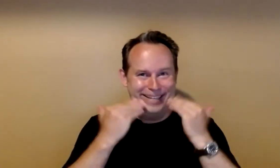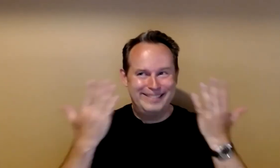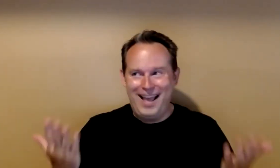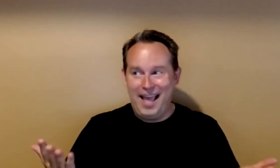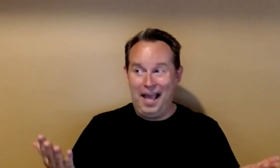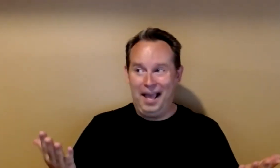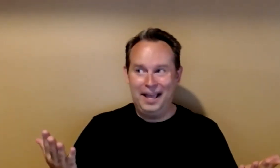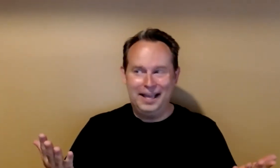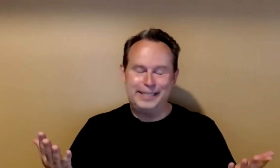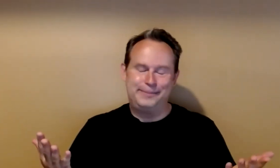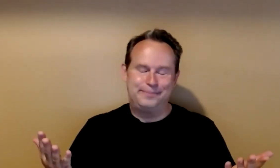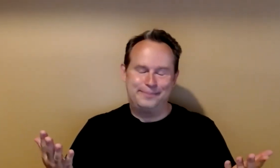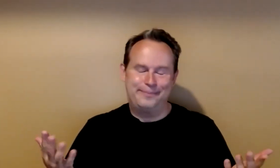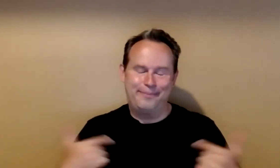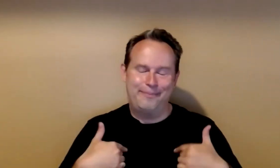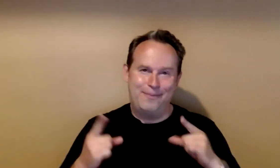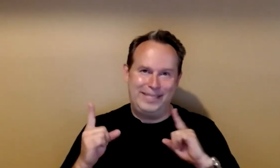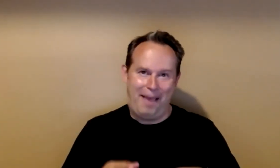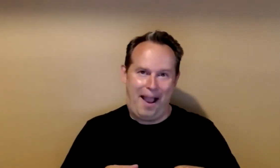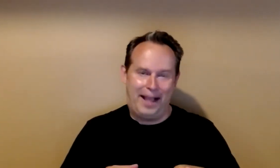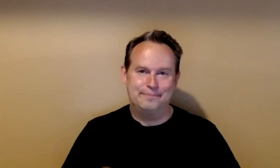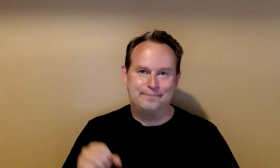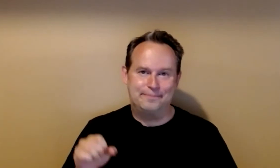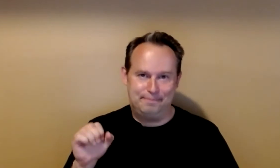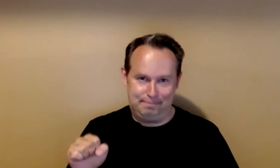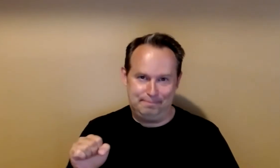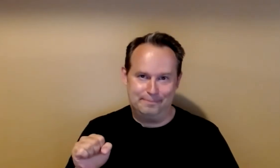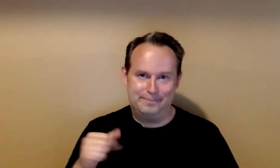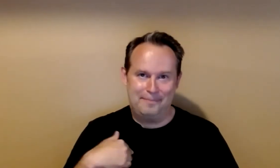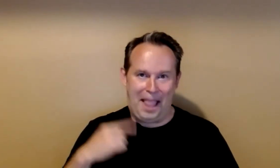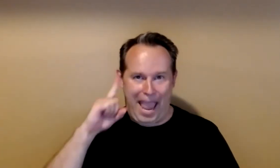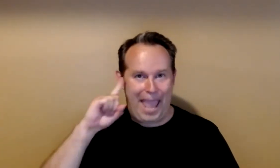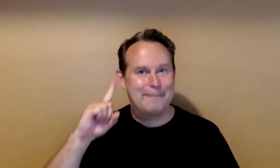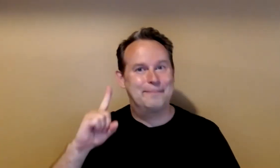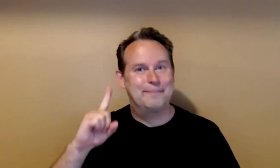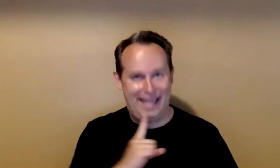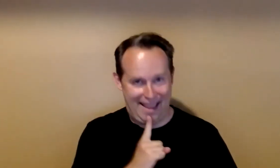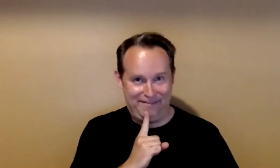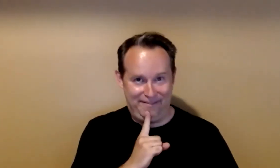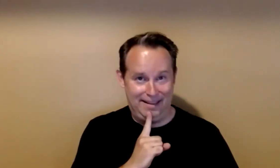I can't help but smile. I respond, "Yes, I am deaf."